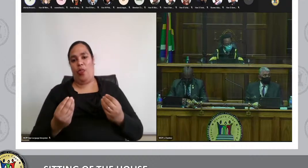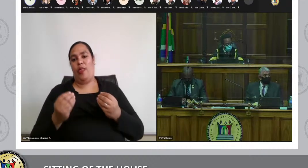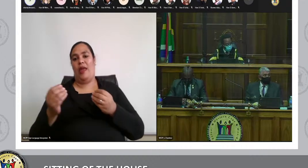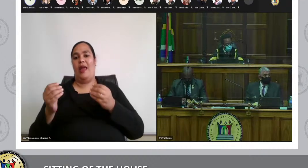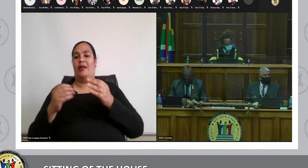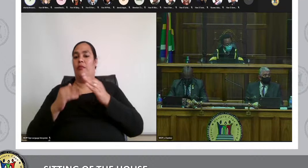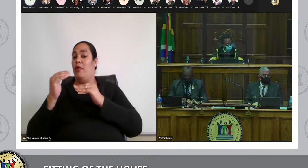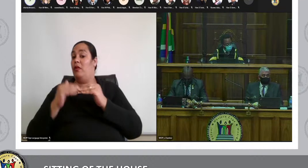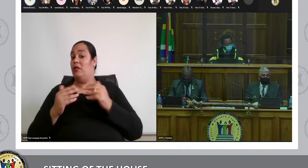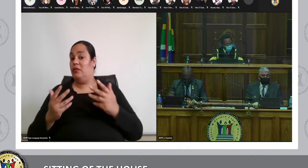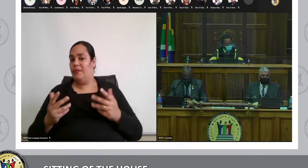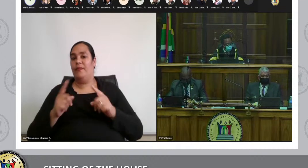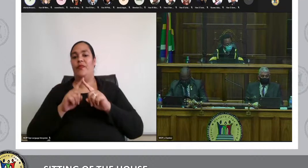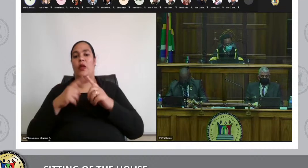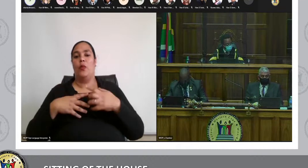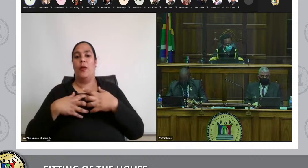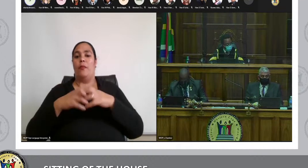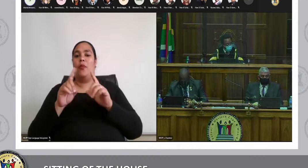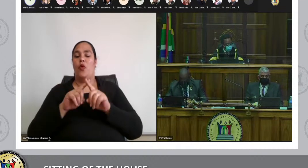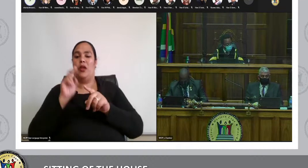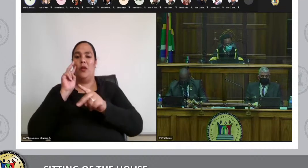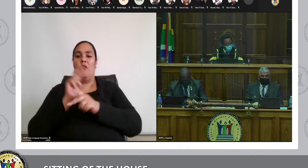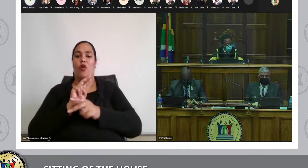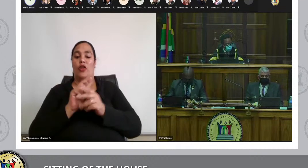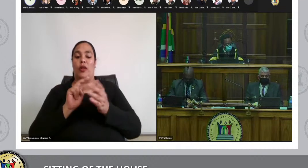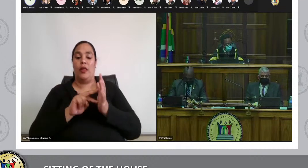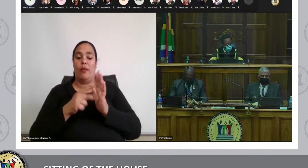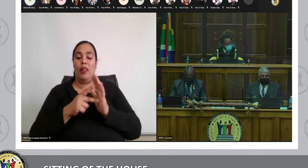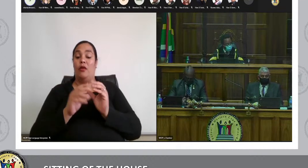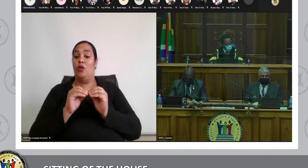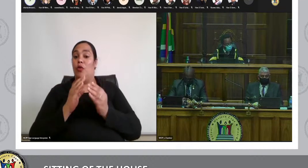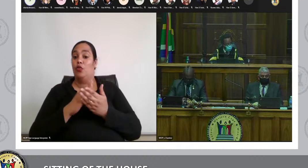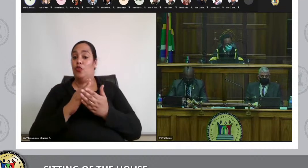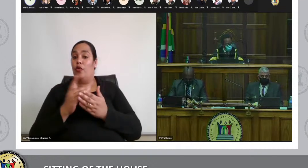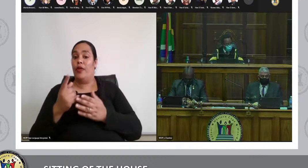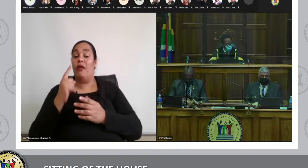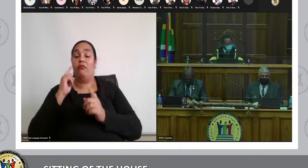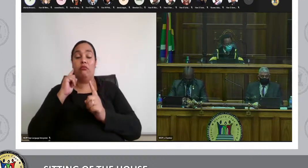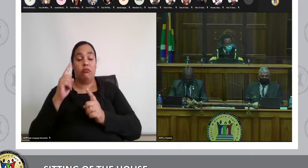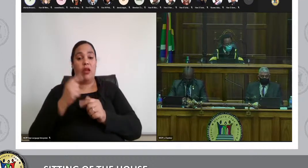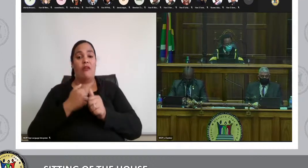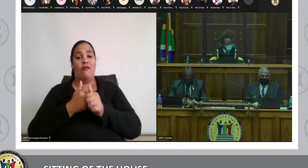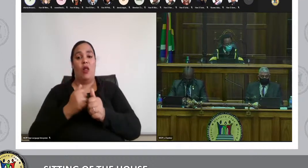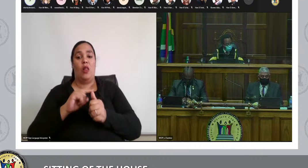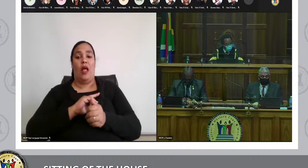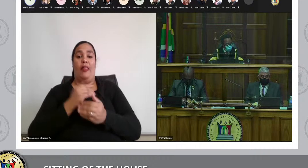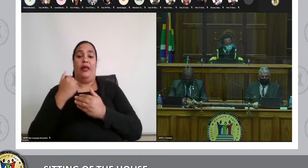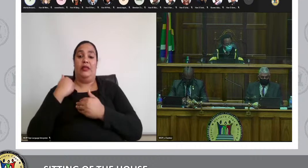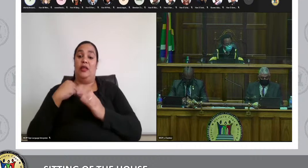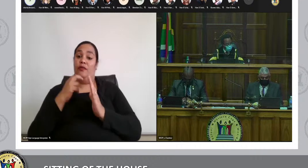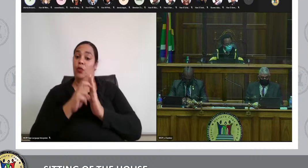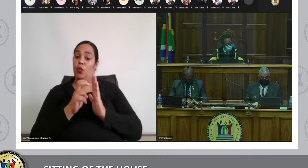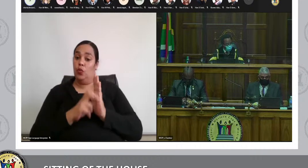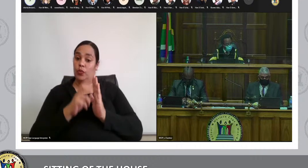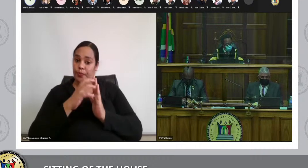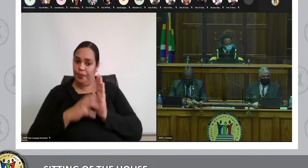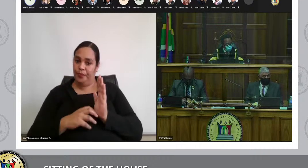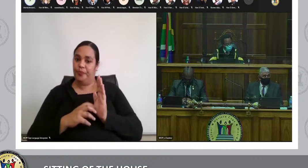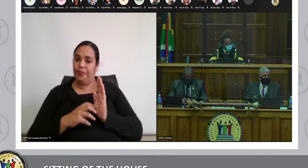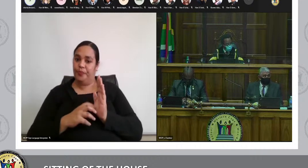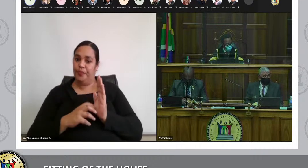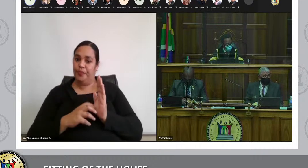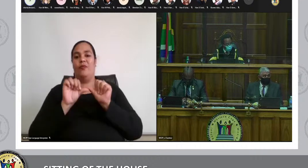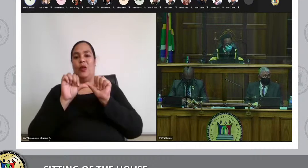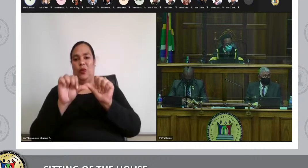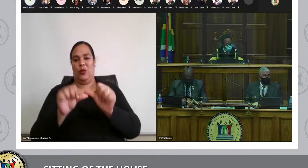facilities. We have established monitoring plans to ensure that there is adherence to the health and safety protocols, and will also